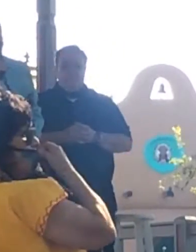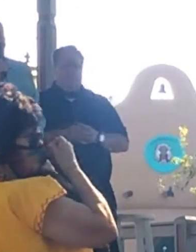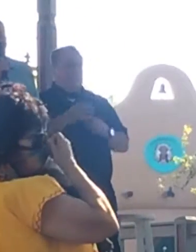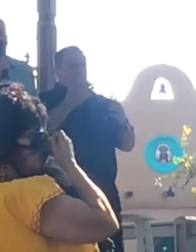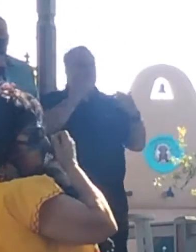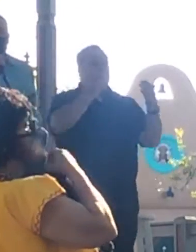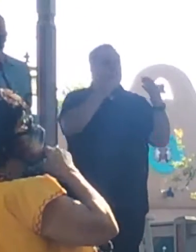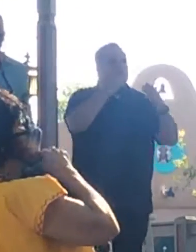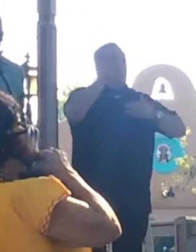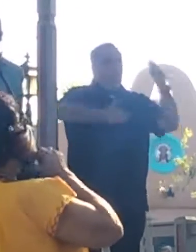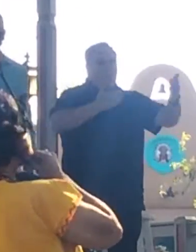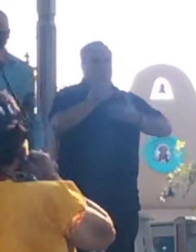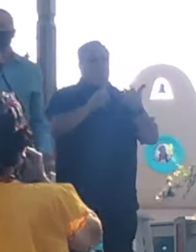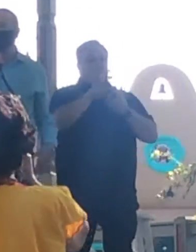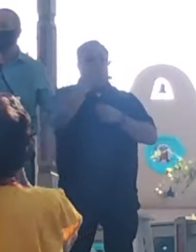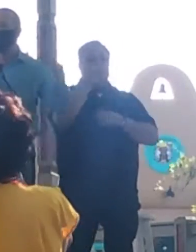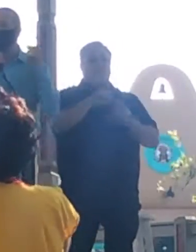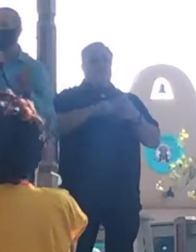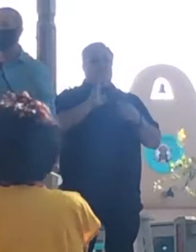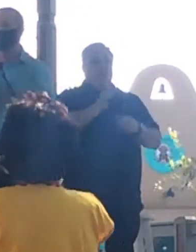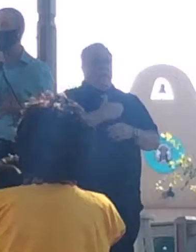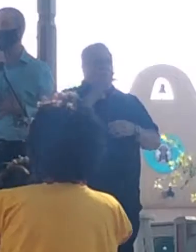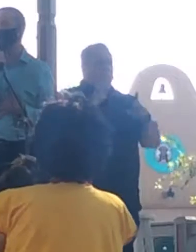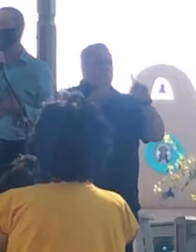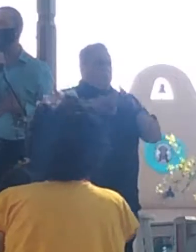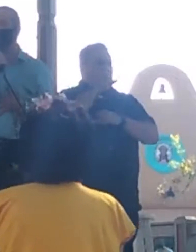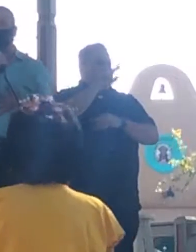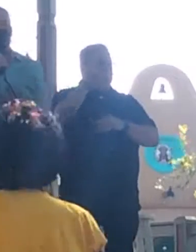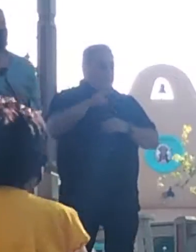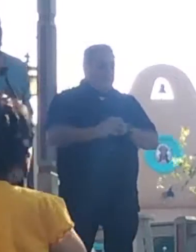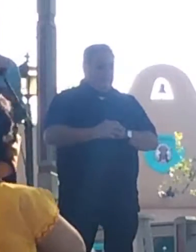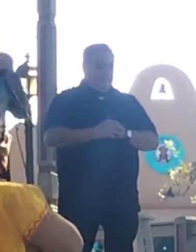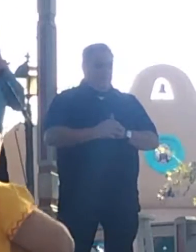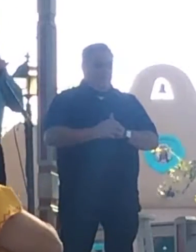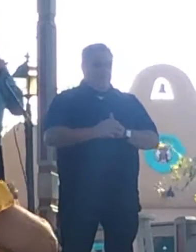Muchas gracias. Bienvenido a la plaza de nuestra gente de Las Vegas.